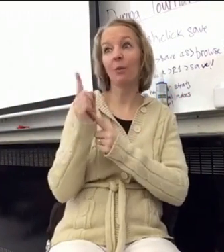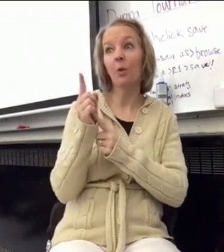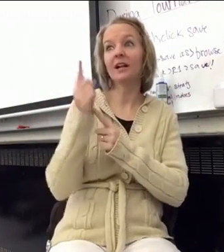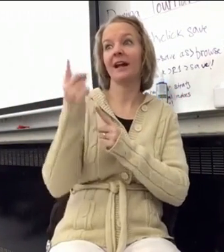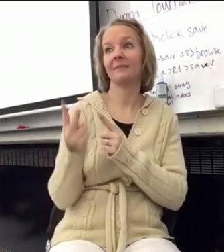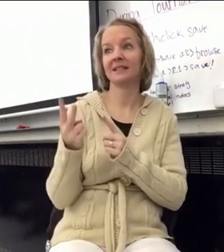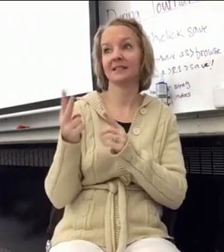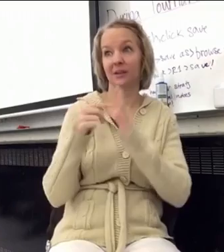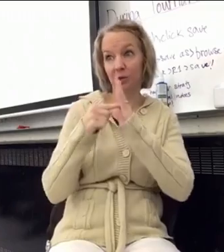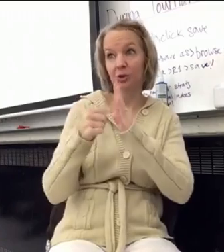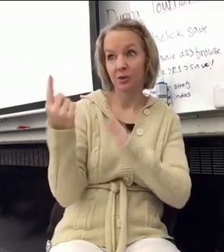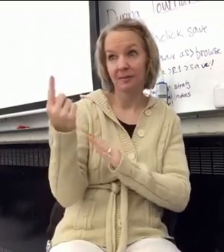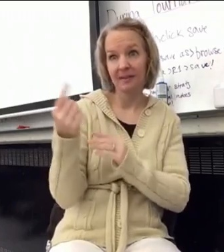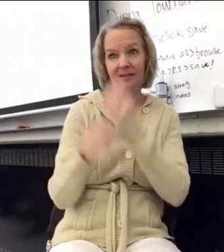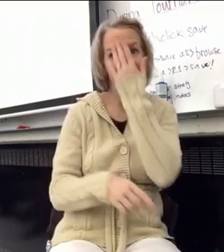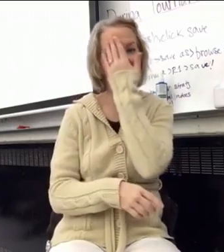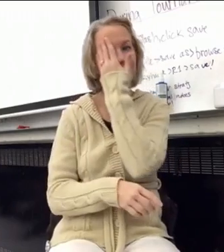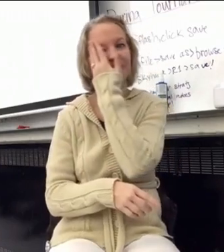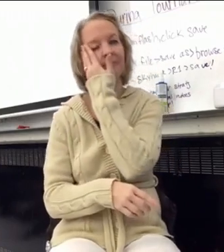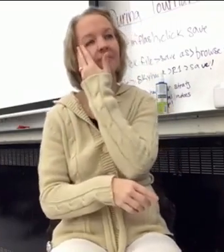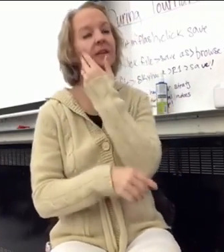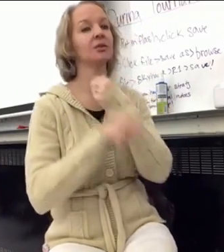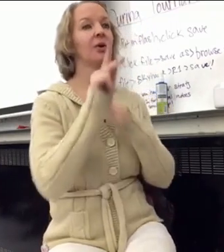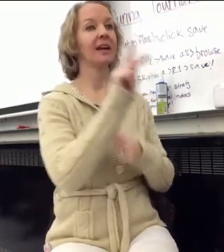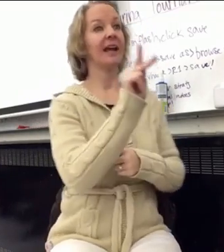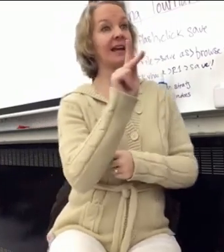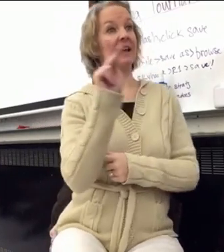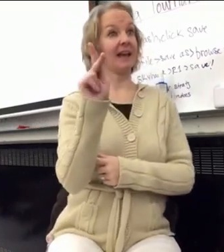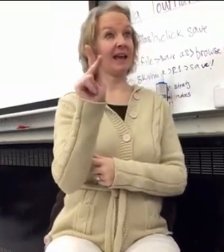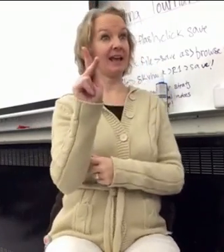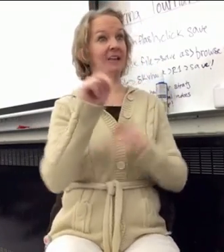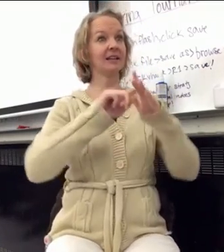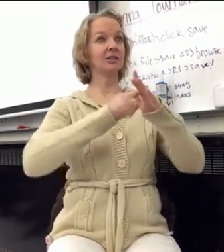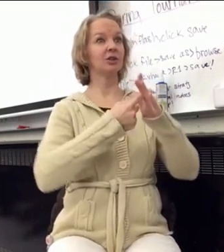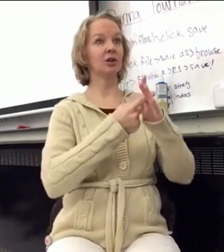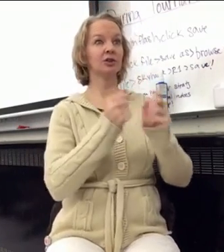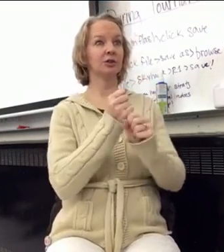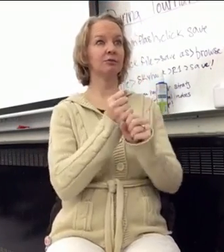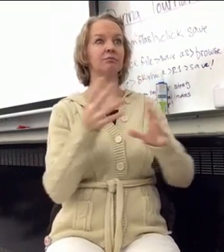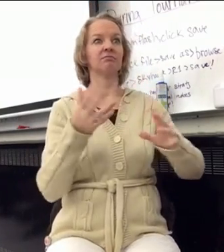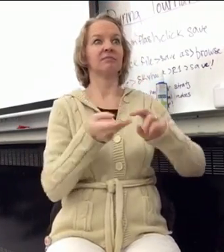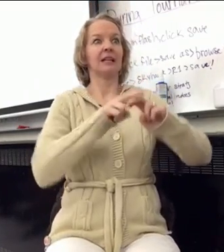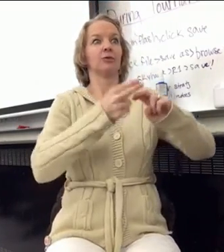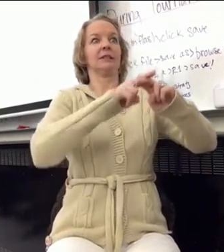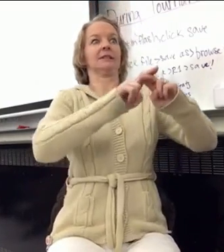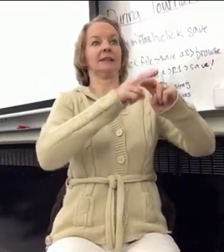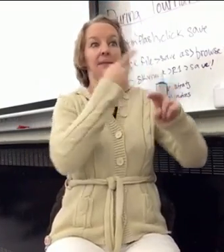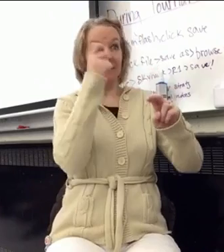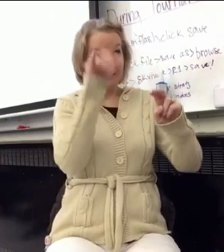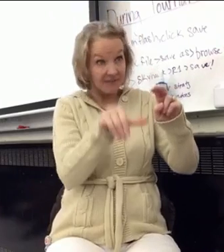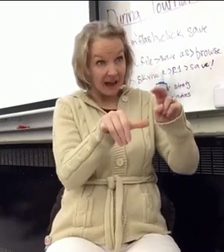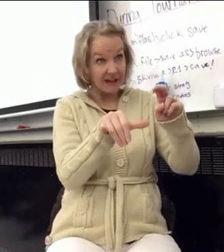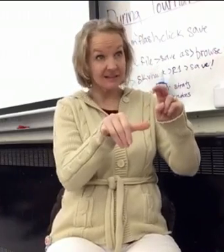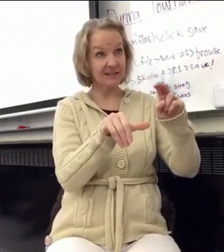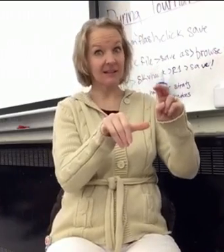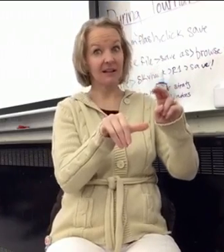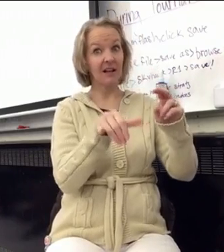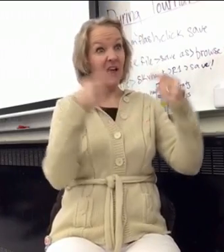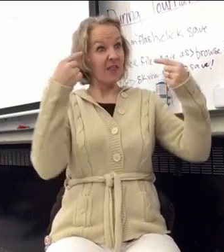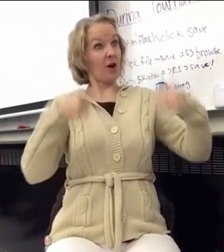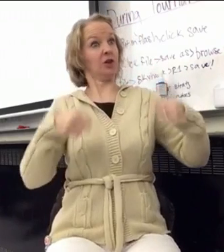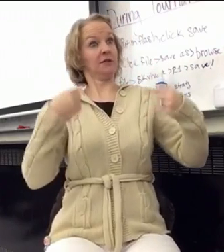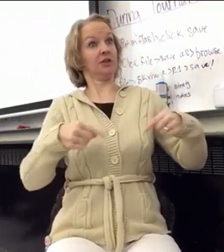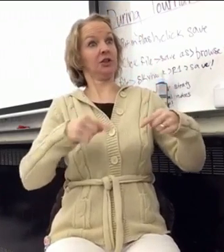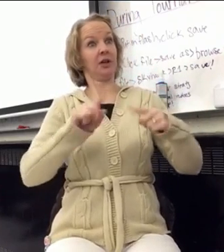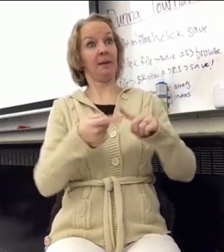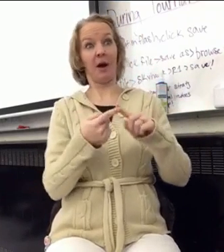half, and I want to show you something. Okay? So the KKK begins to rise. Because of this controversy over what